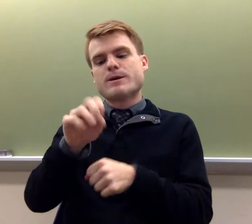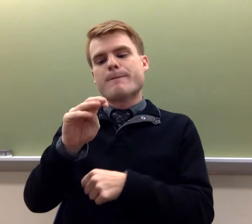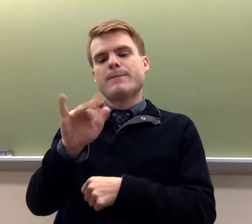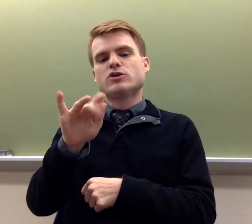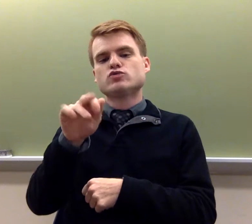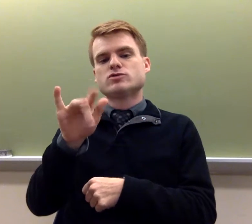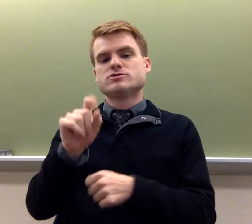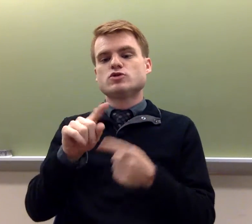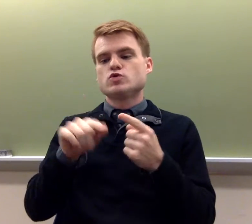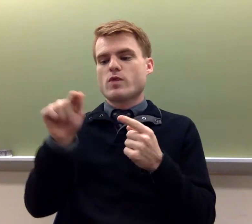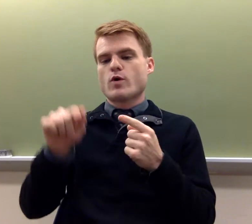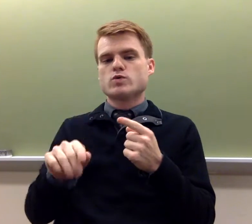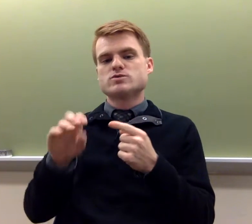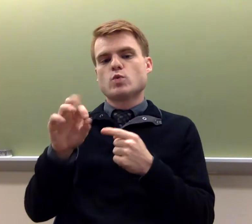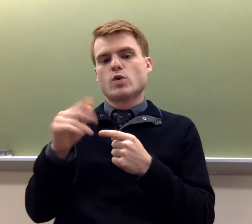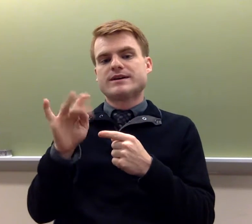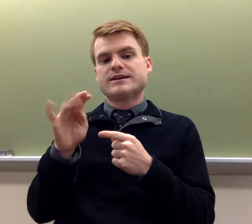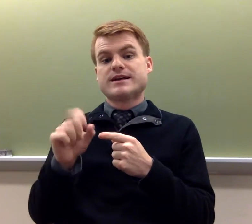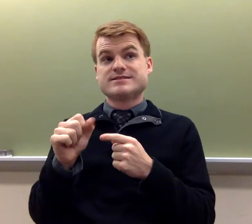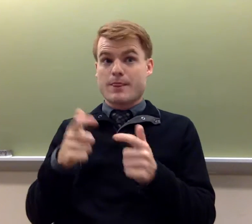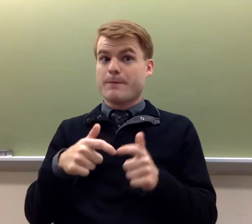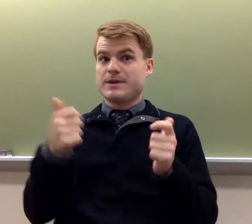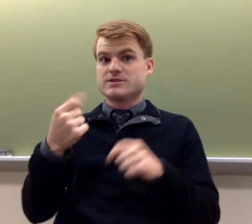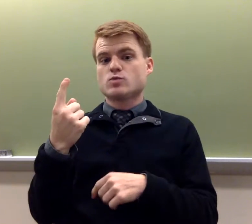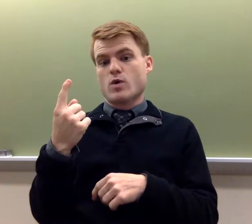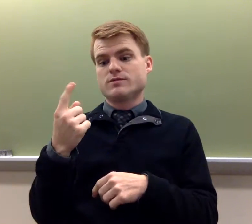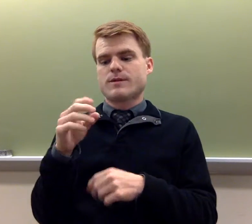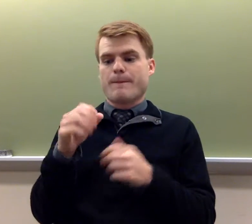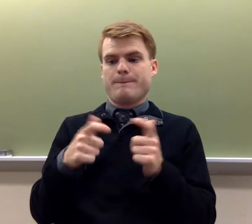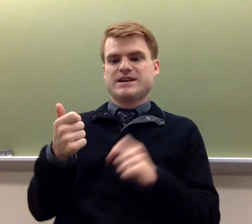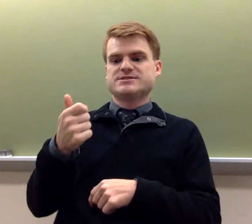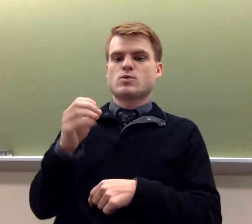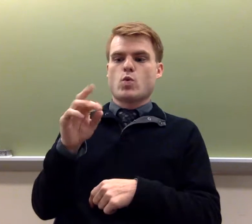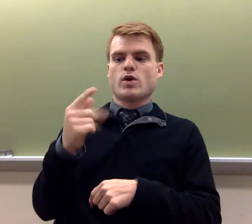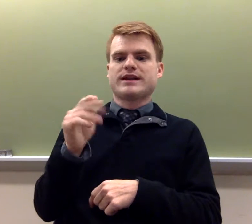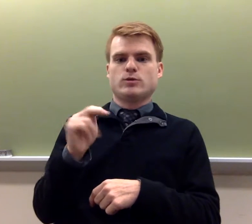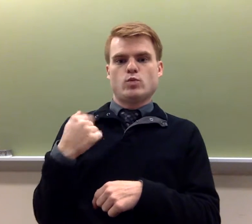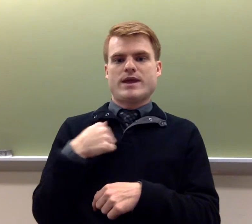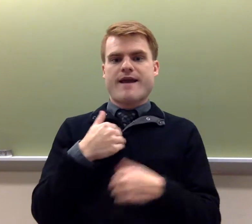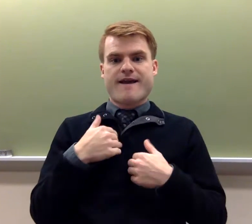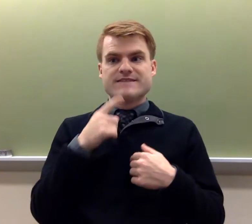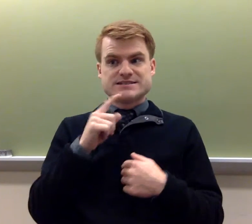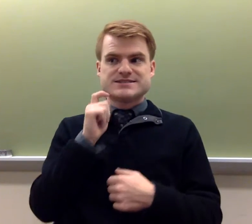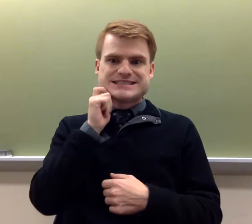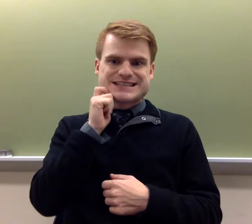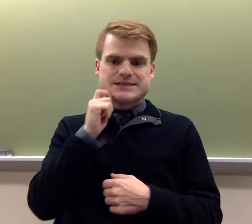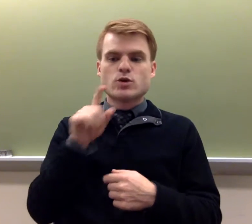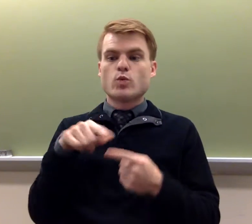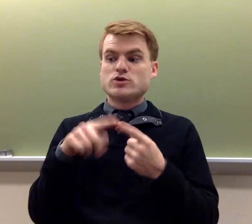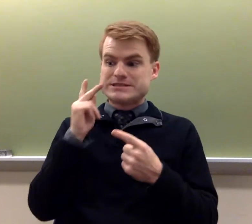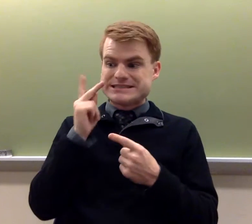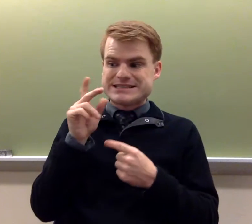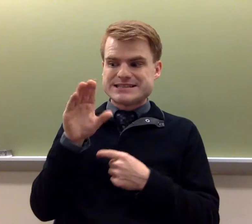The one we can see, the biggest organ we got is our skin. So you start seeing cysts and things on your skin, imagine what the